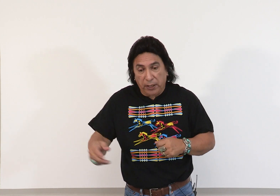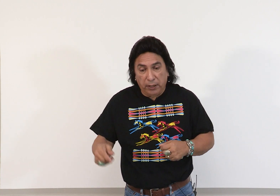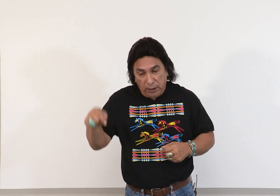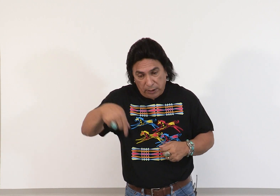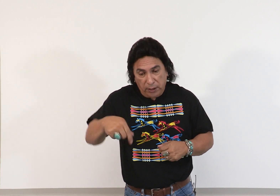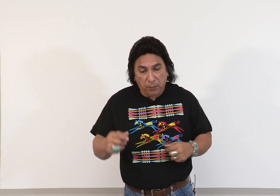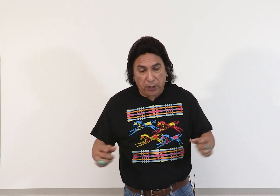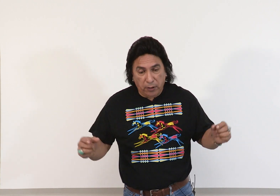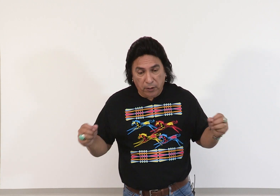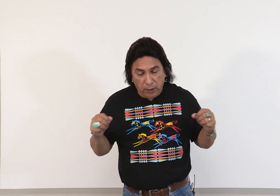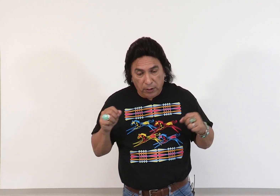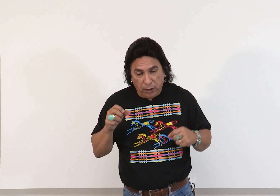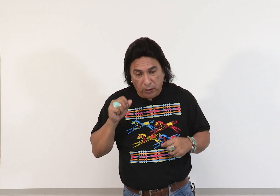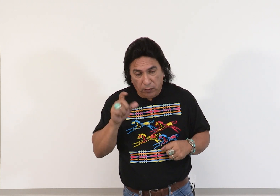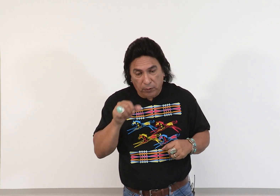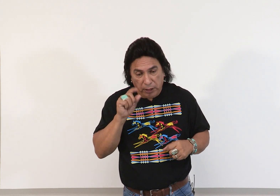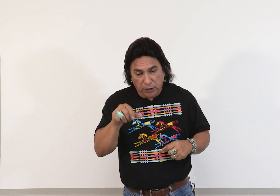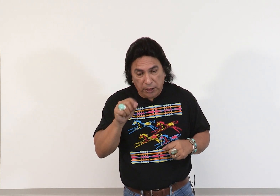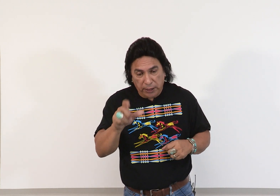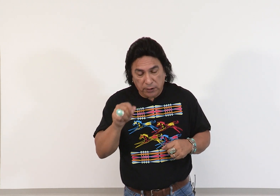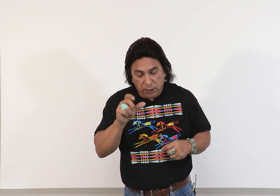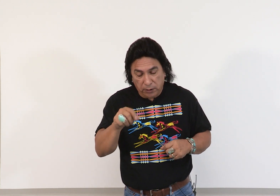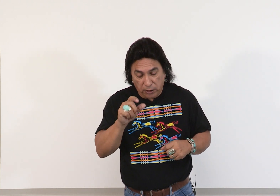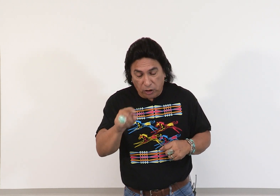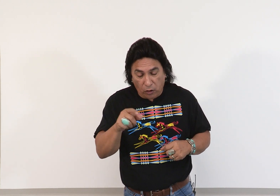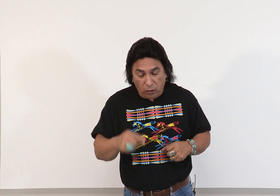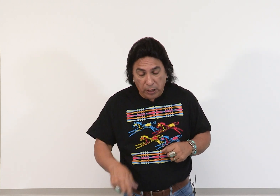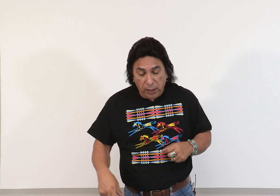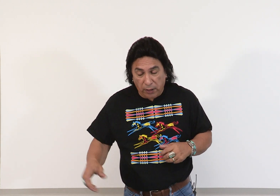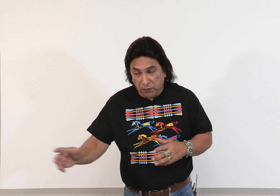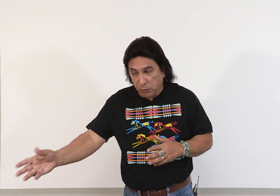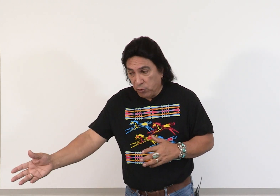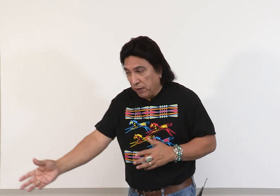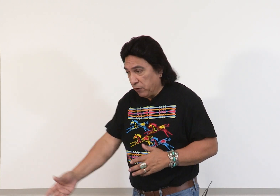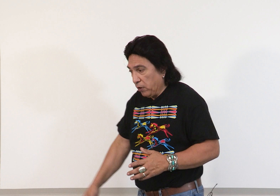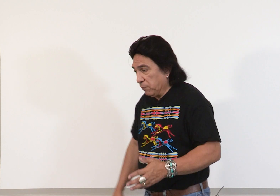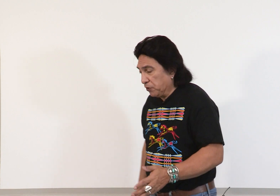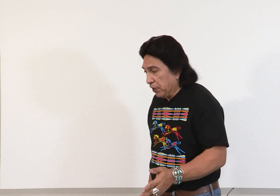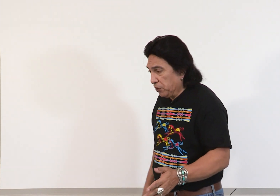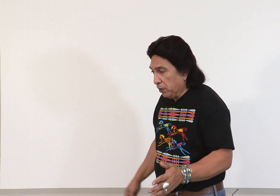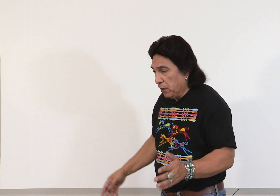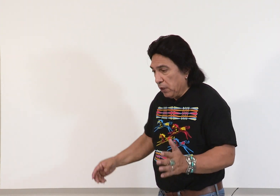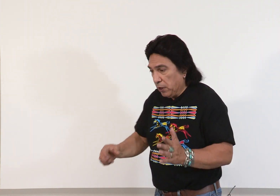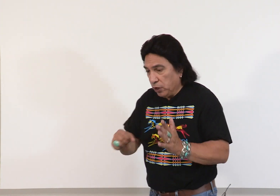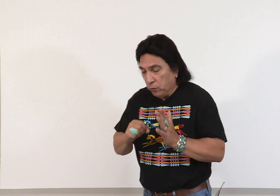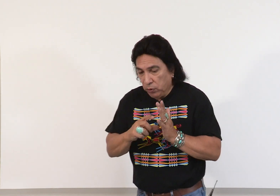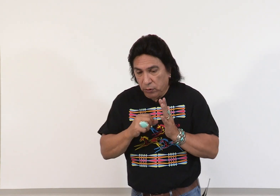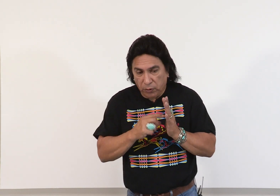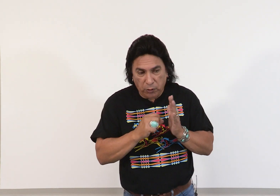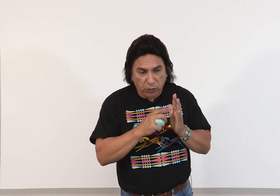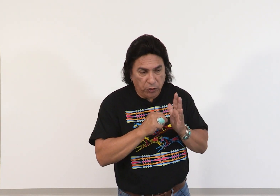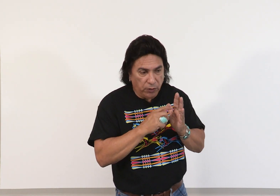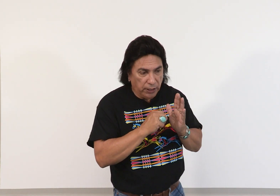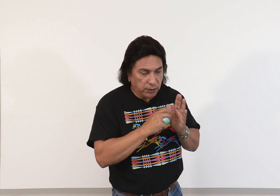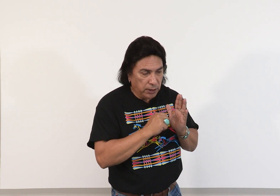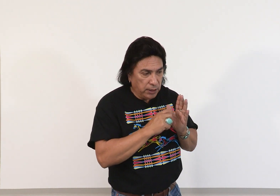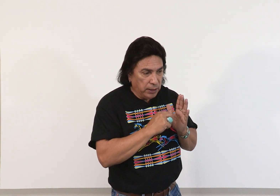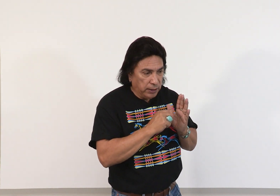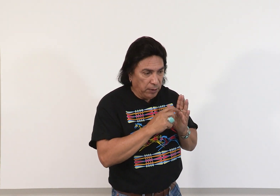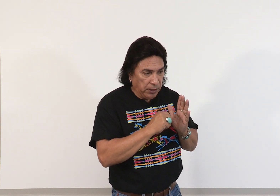everybody come here, you know, get a chance to talk. If it's a private conversation, you will do this. That